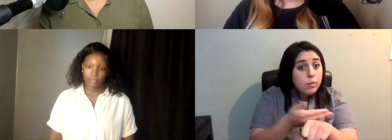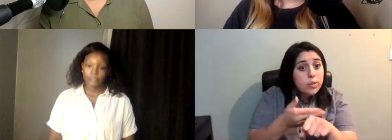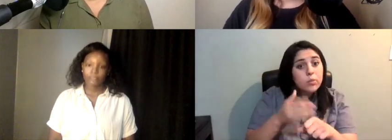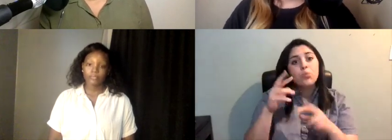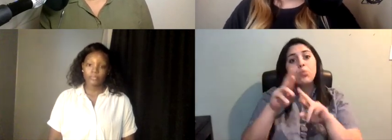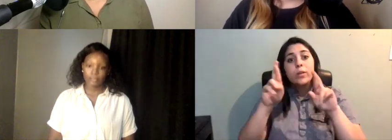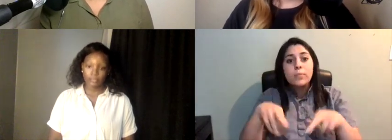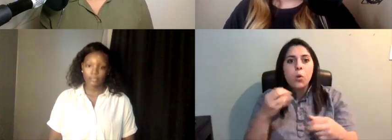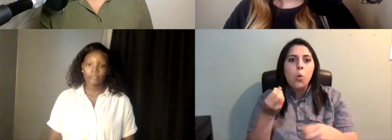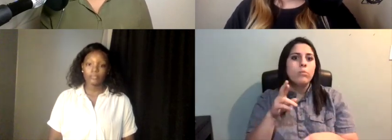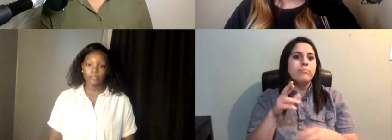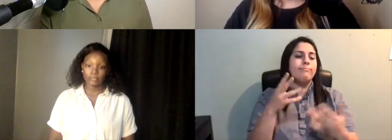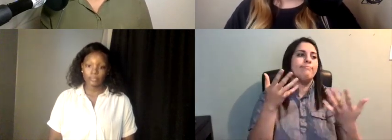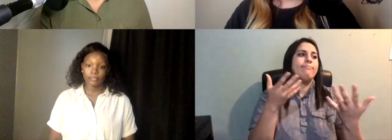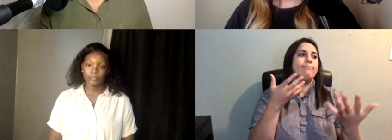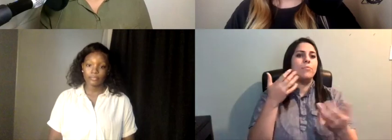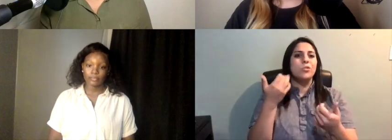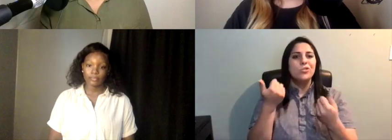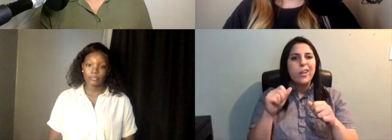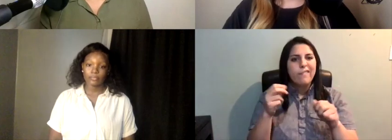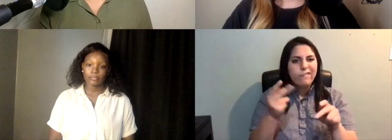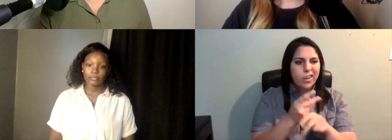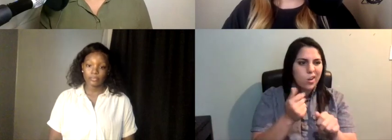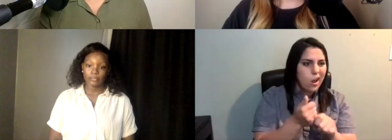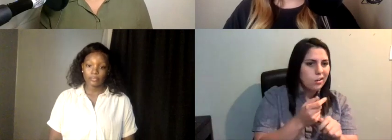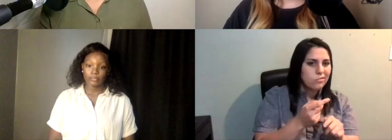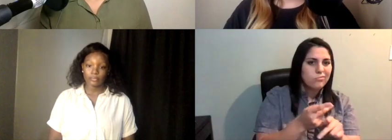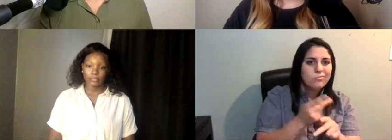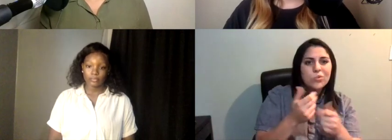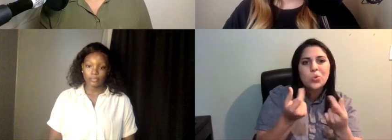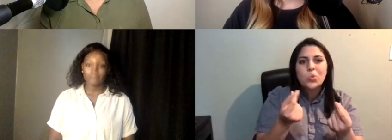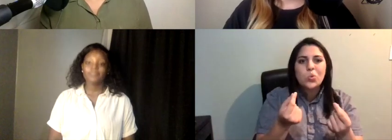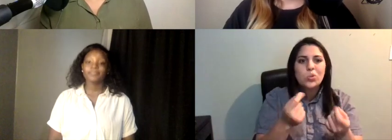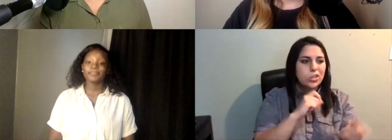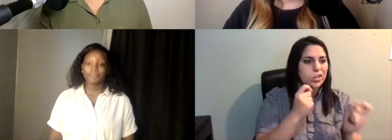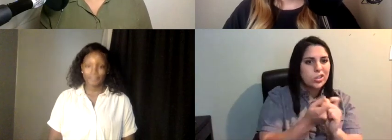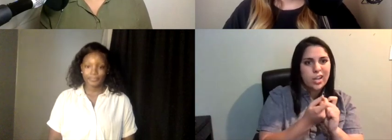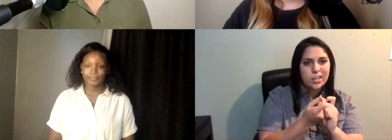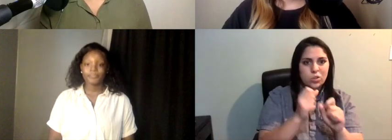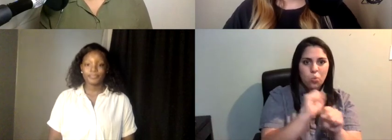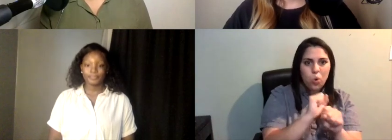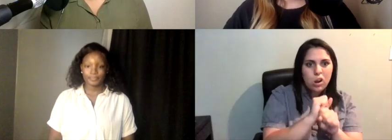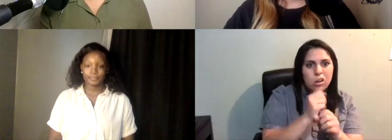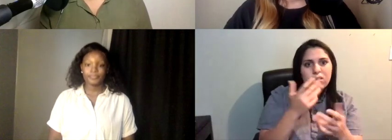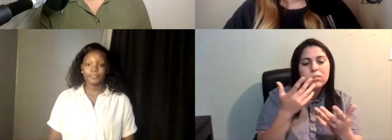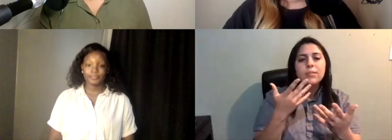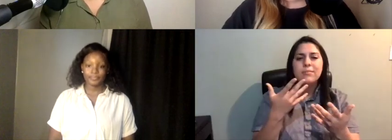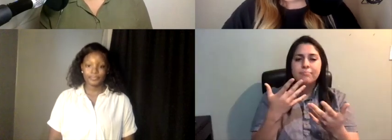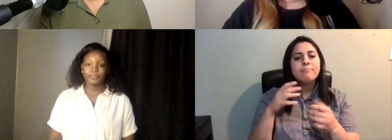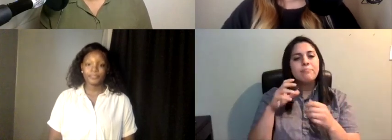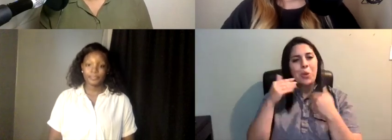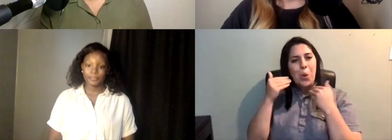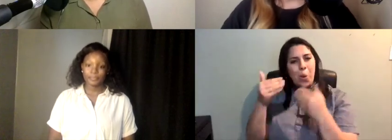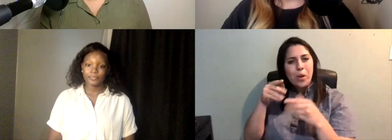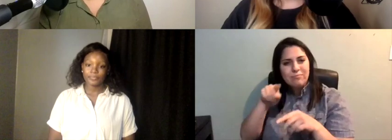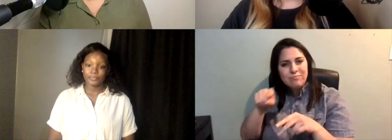trying to figure out how to change industries, you know, interview tips and all that good stuff. So check her out.